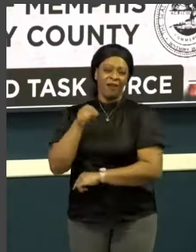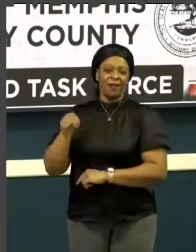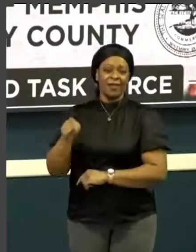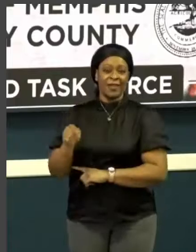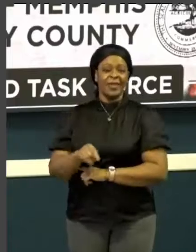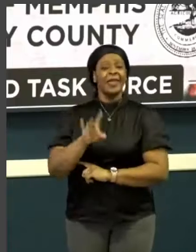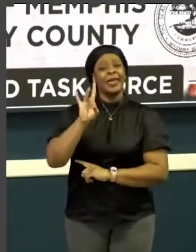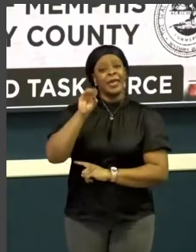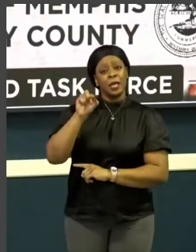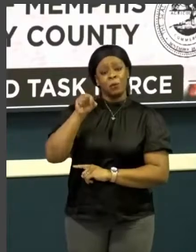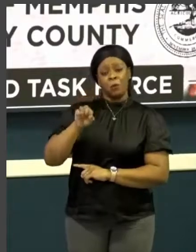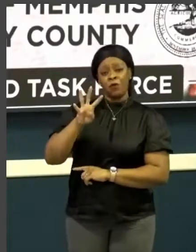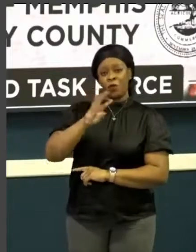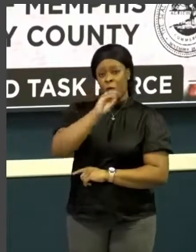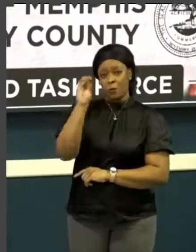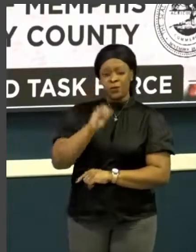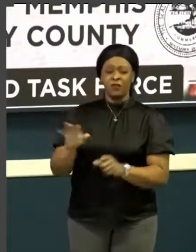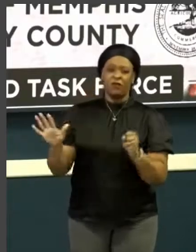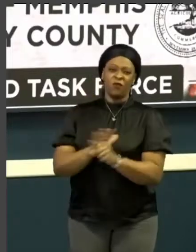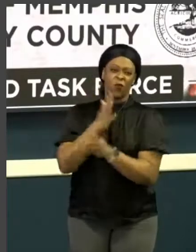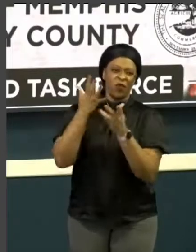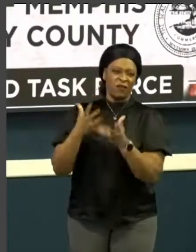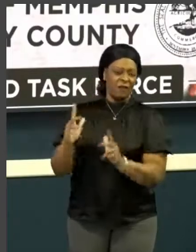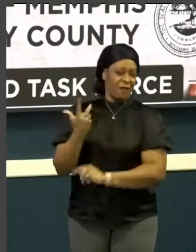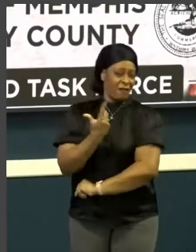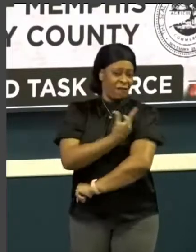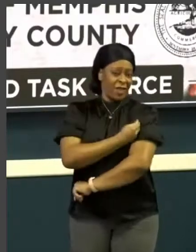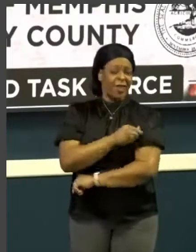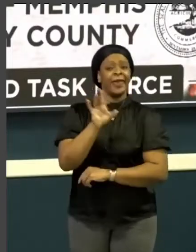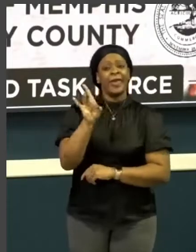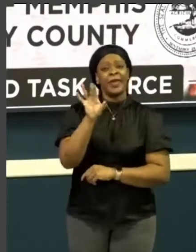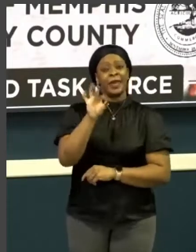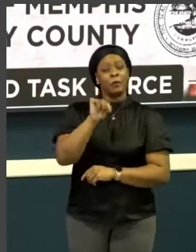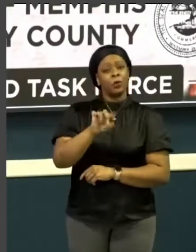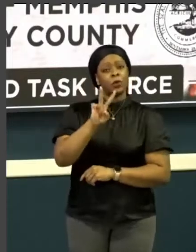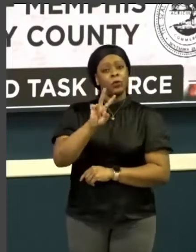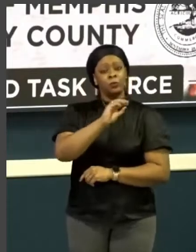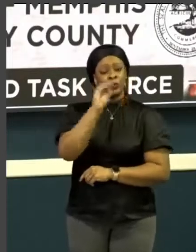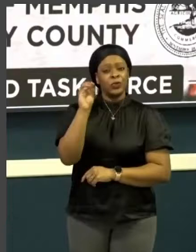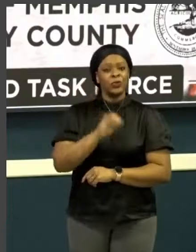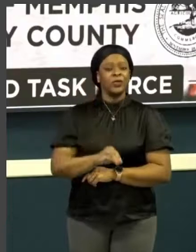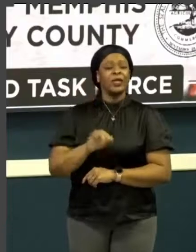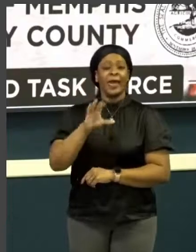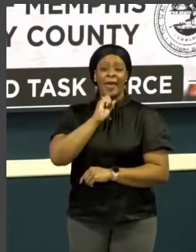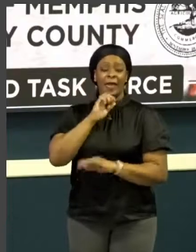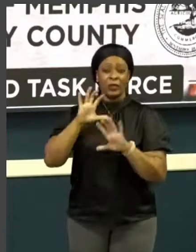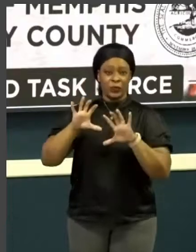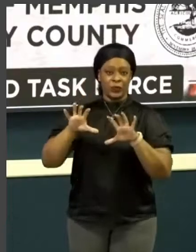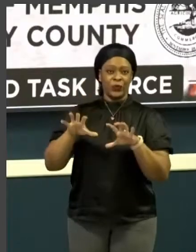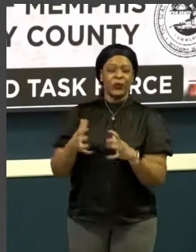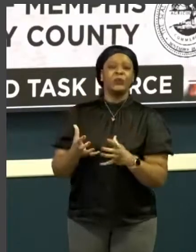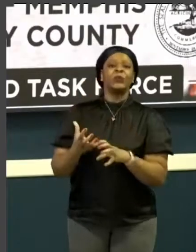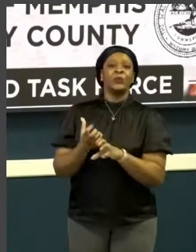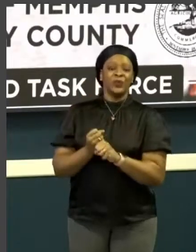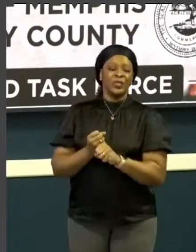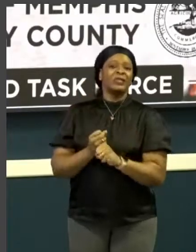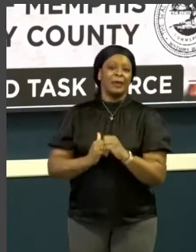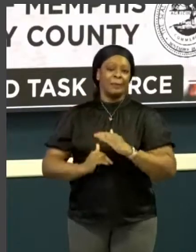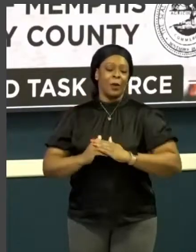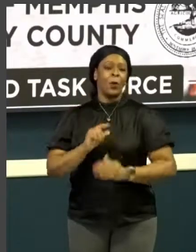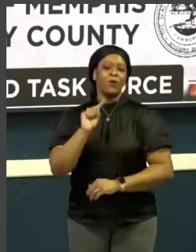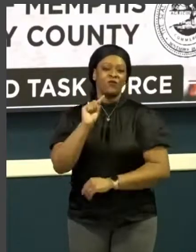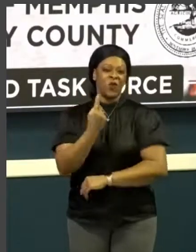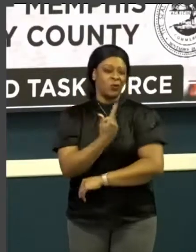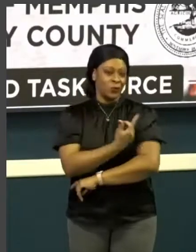with 80.4% fully vaccinated, and 89.2% in that age range have received at least